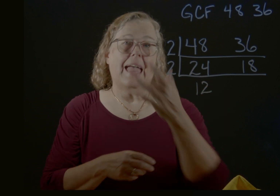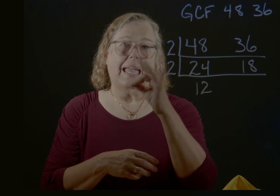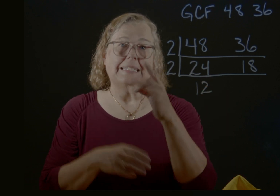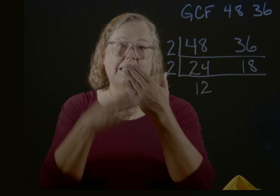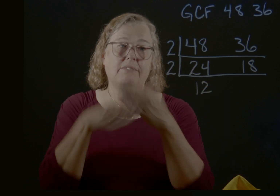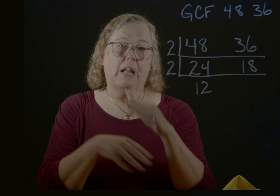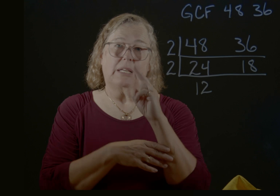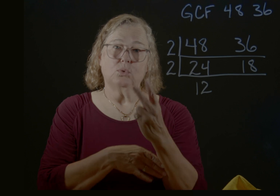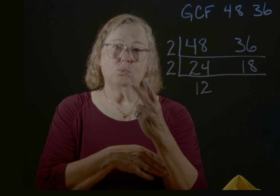What is 18 divided by 2?